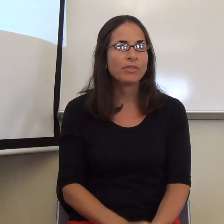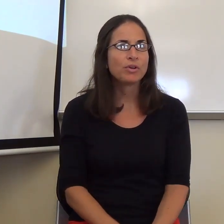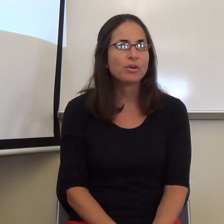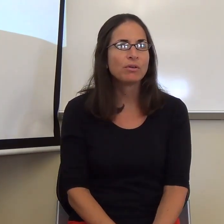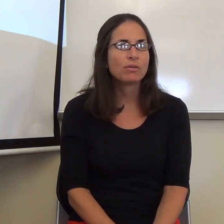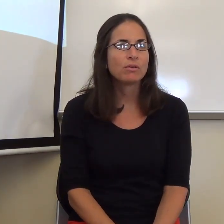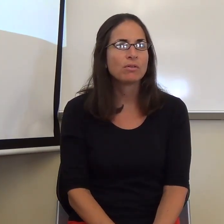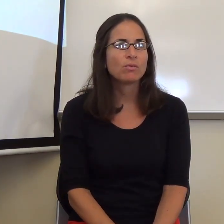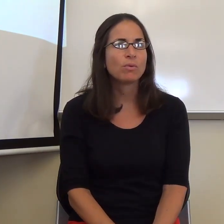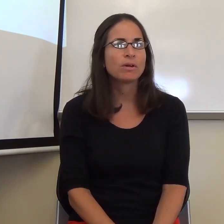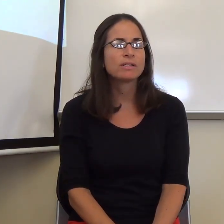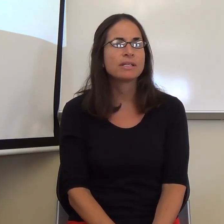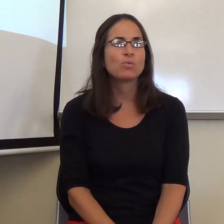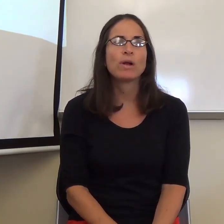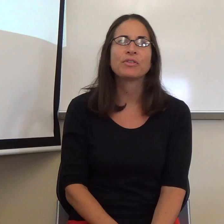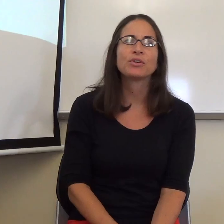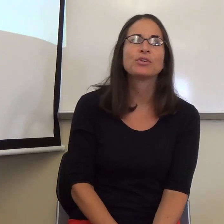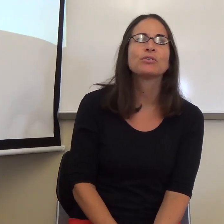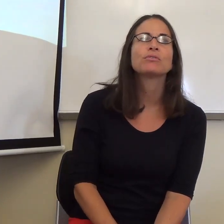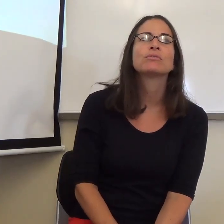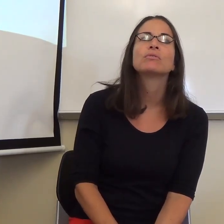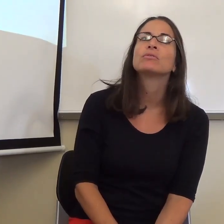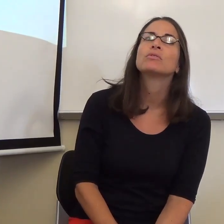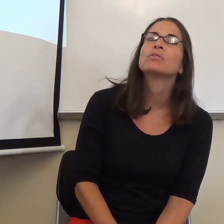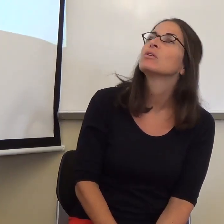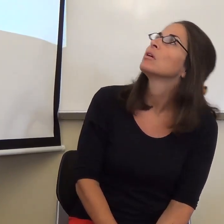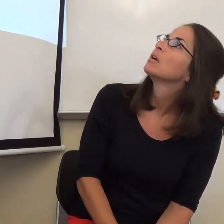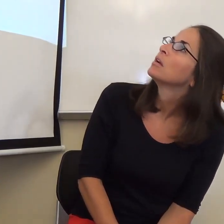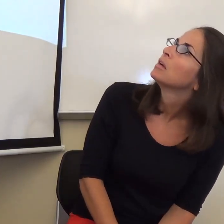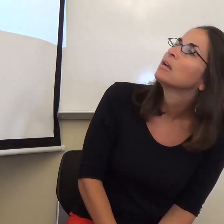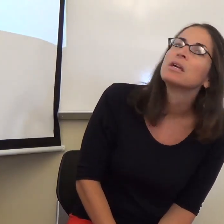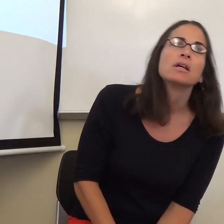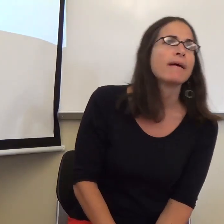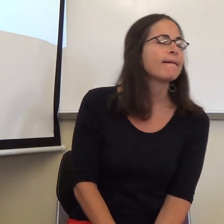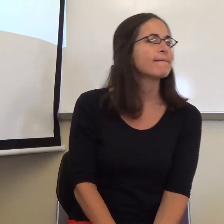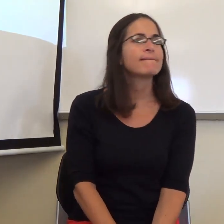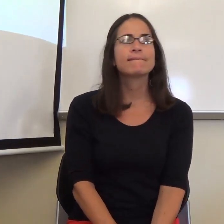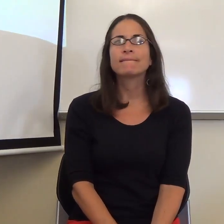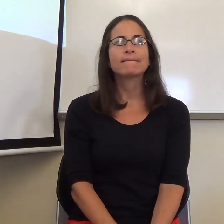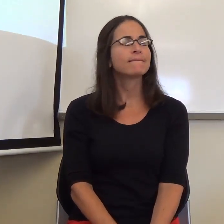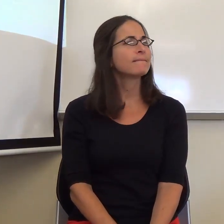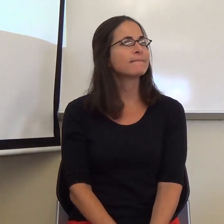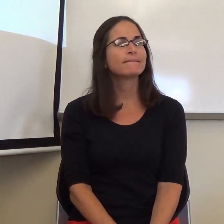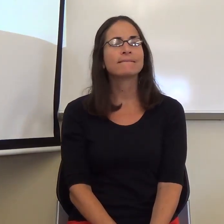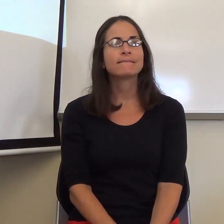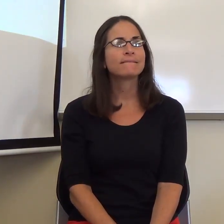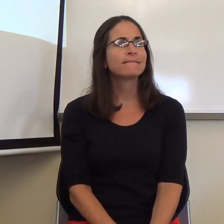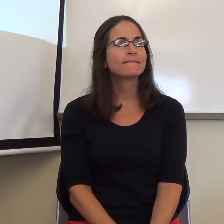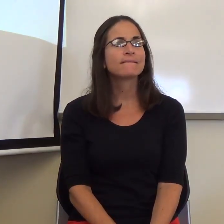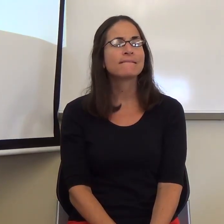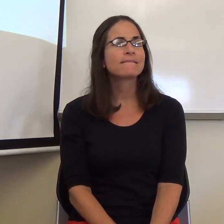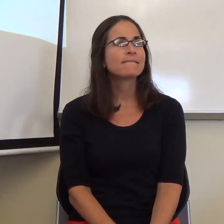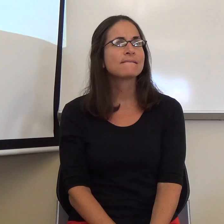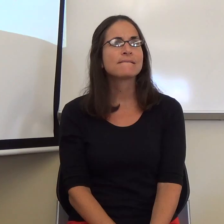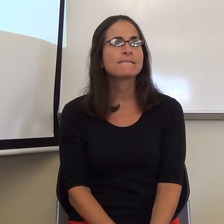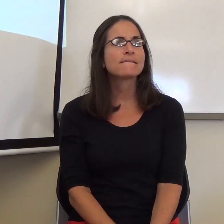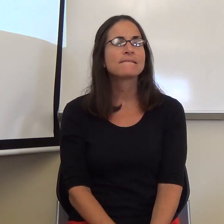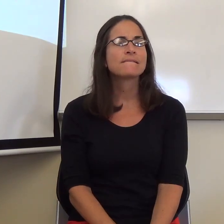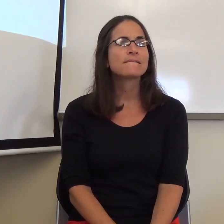Weather, where it said weather. No. Sandra knows where this is. How about words that